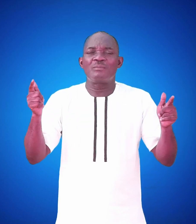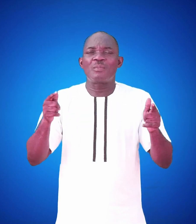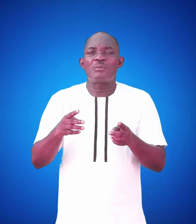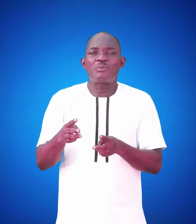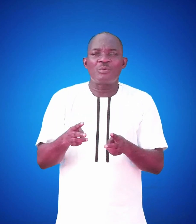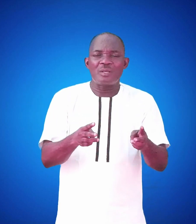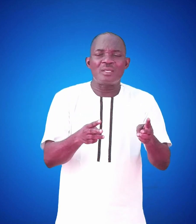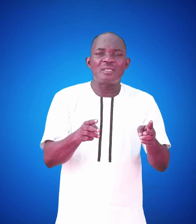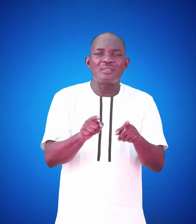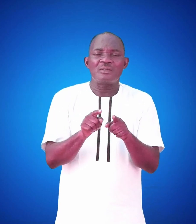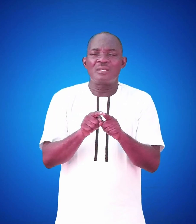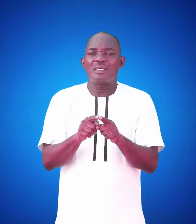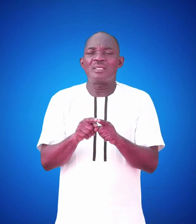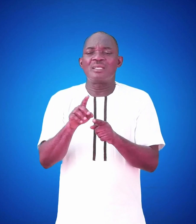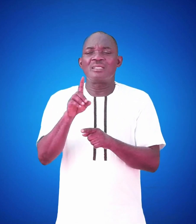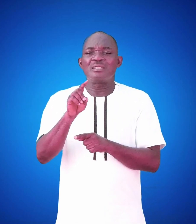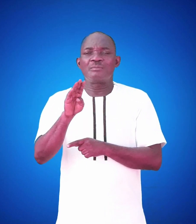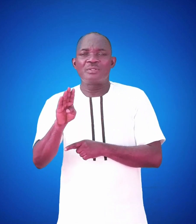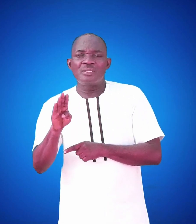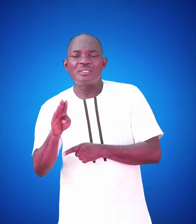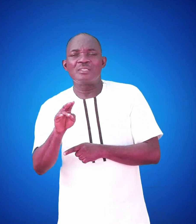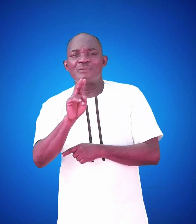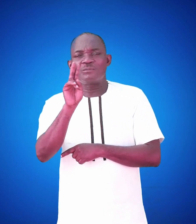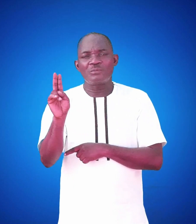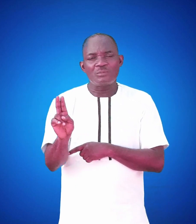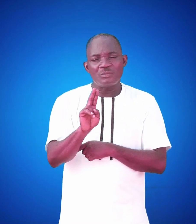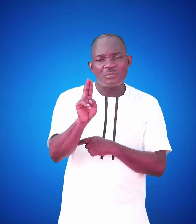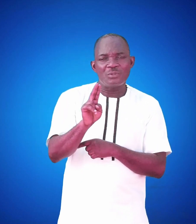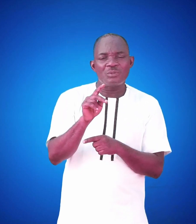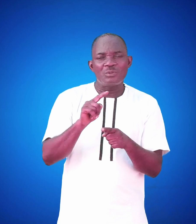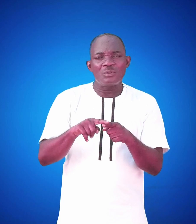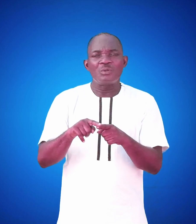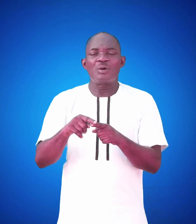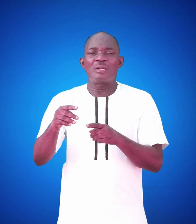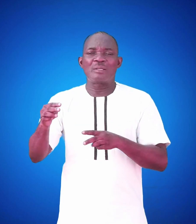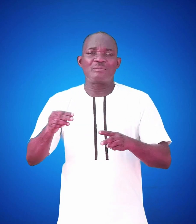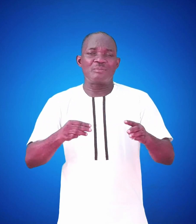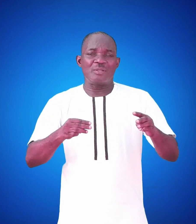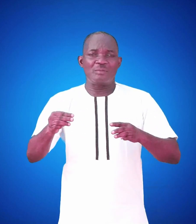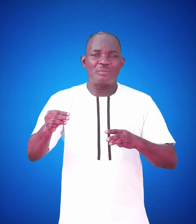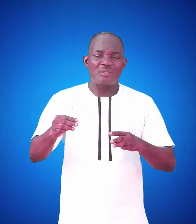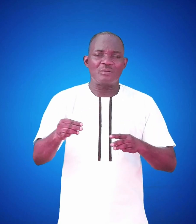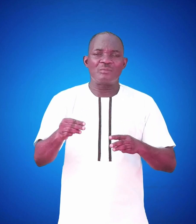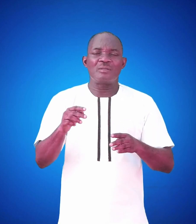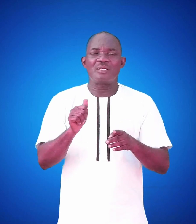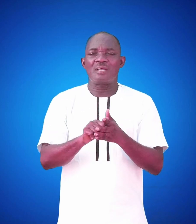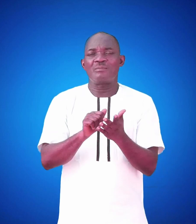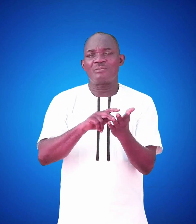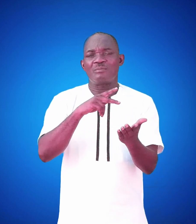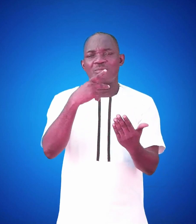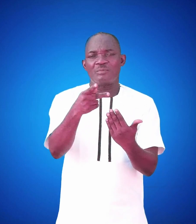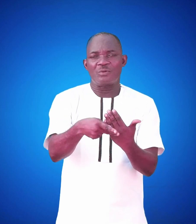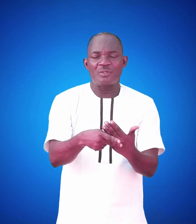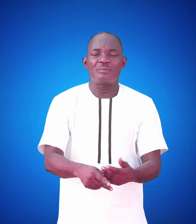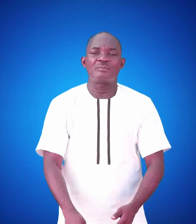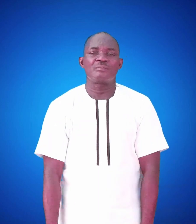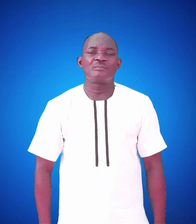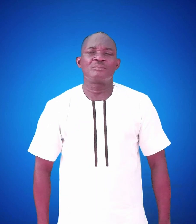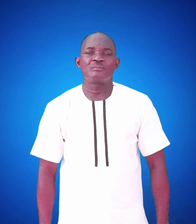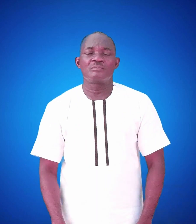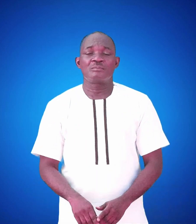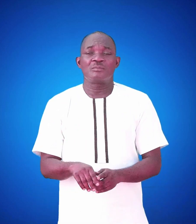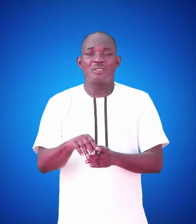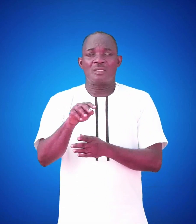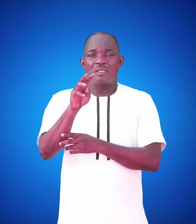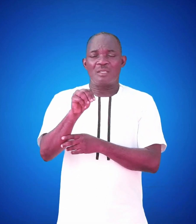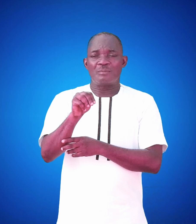repository and database used in the management of the program.